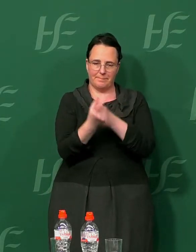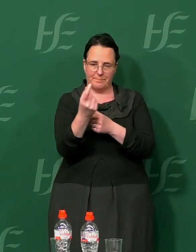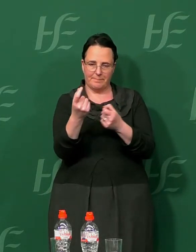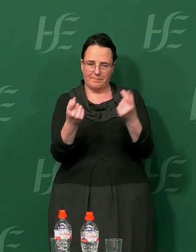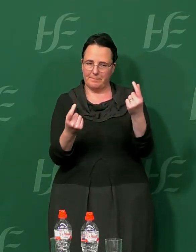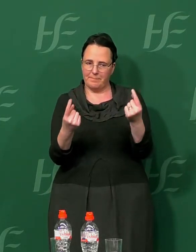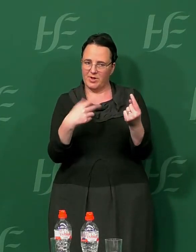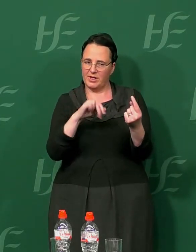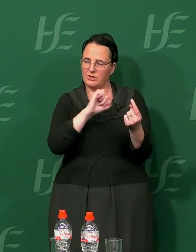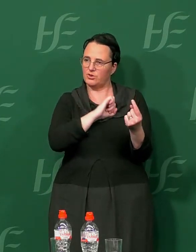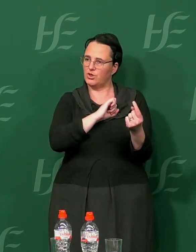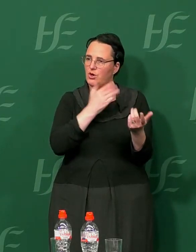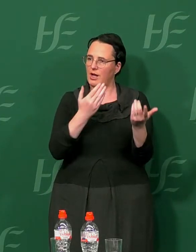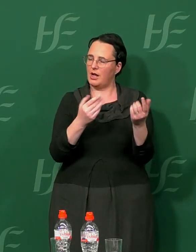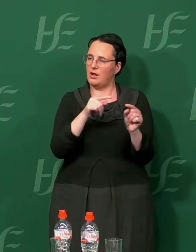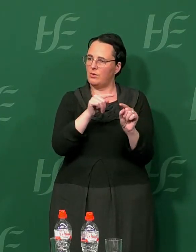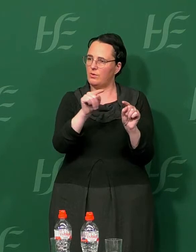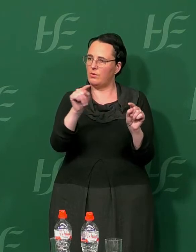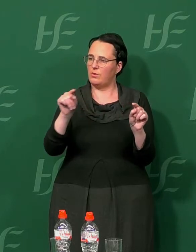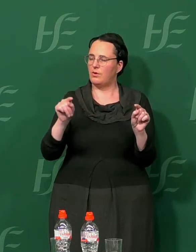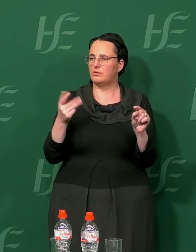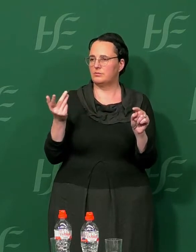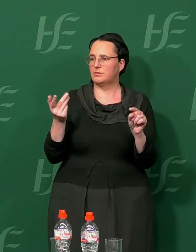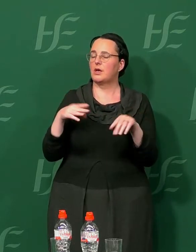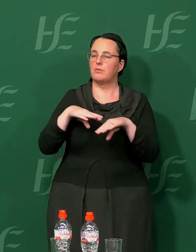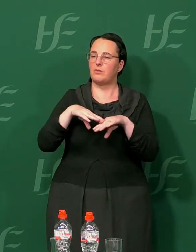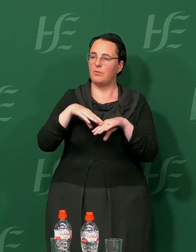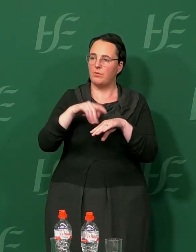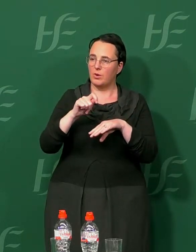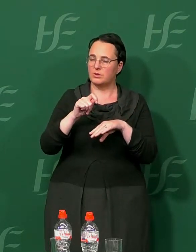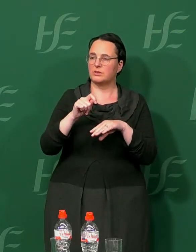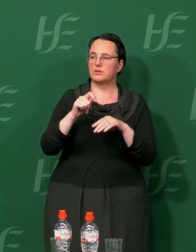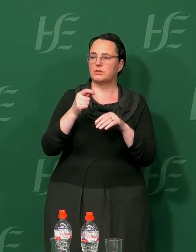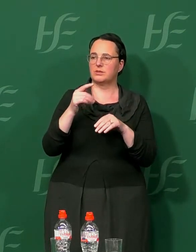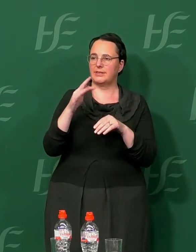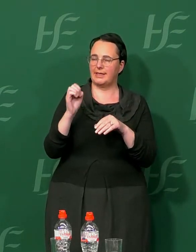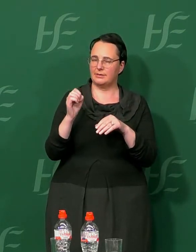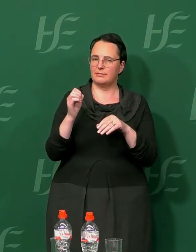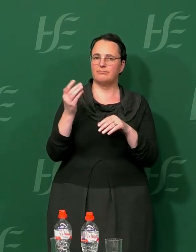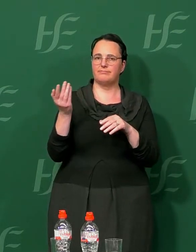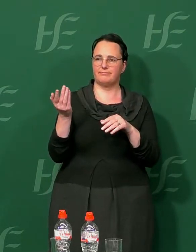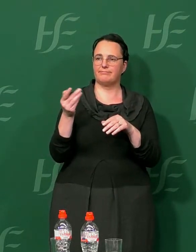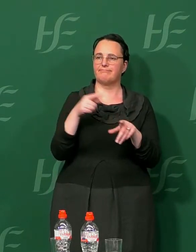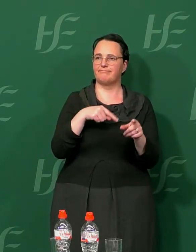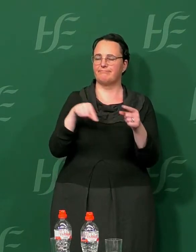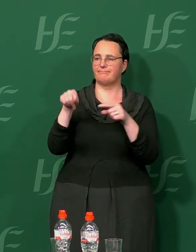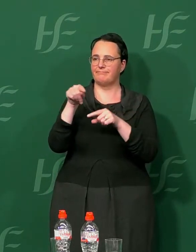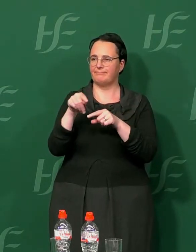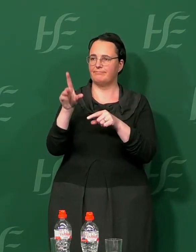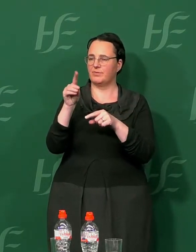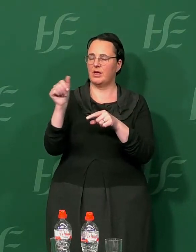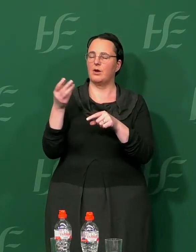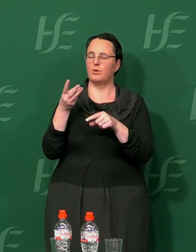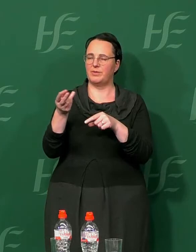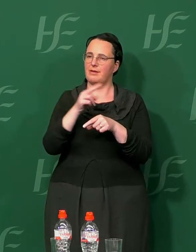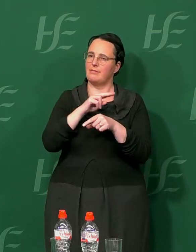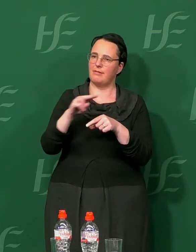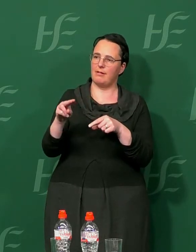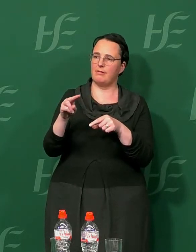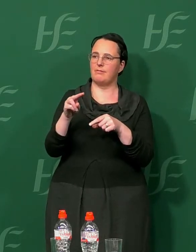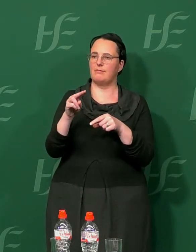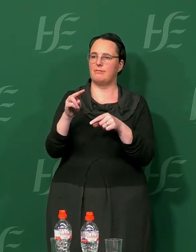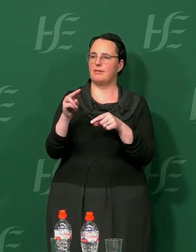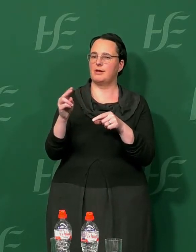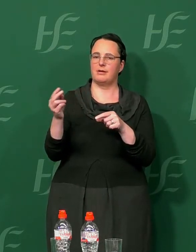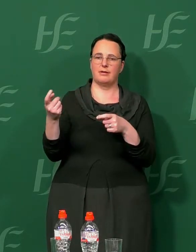it's inevitable that many of those cases, and most of the cases, inevitably, as with the Delta, will become non-travel related, and we're not in contact with a